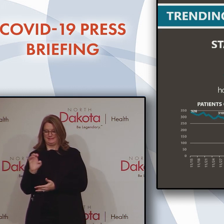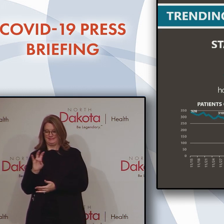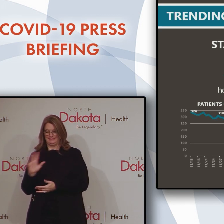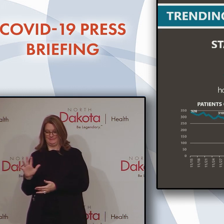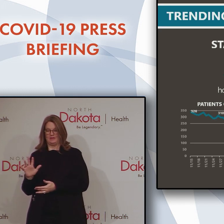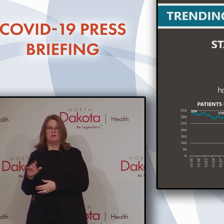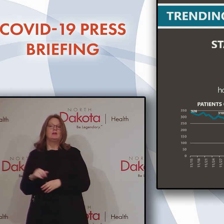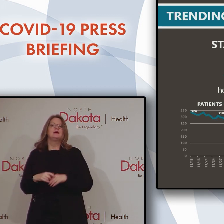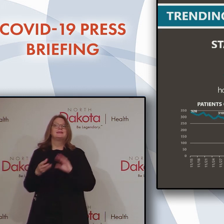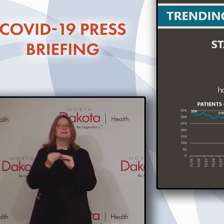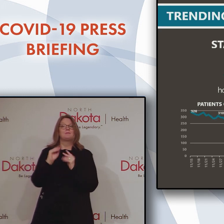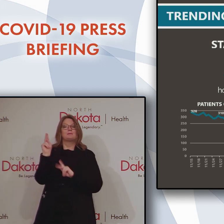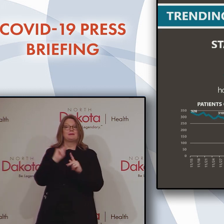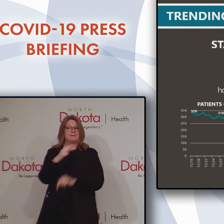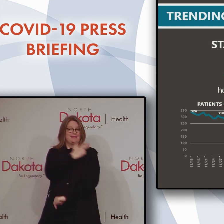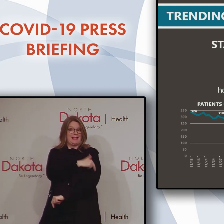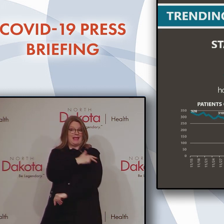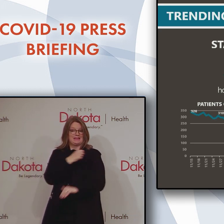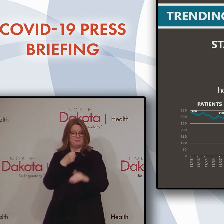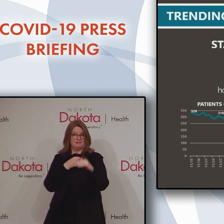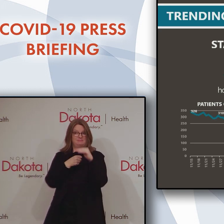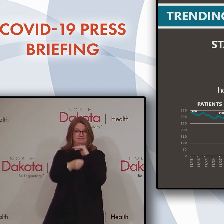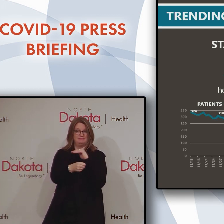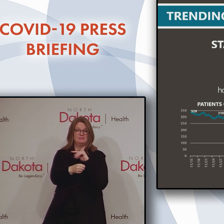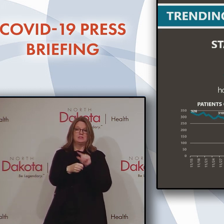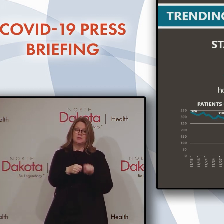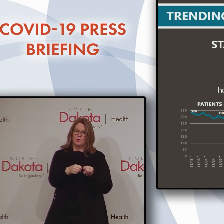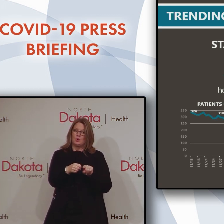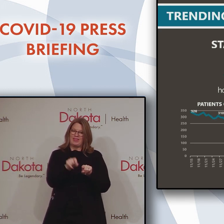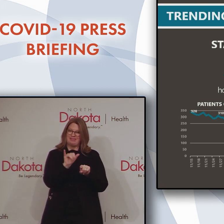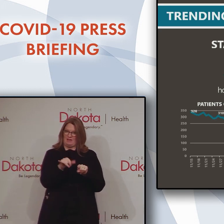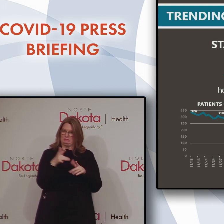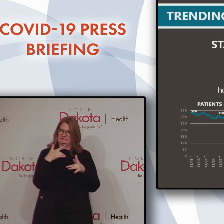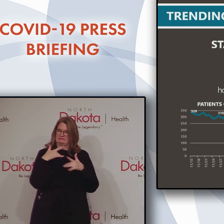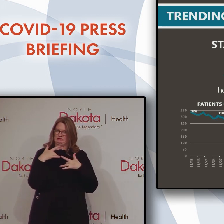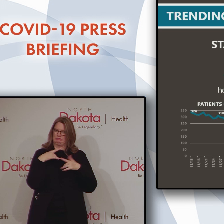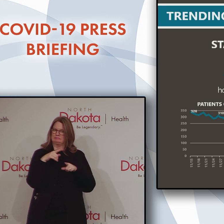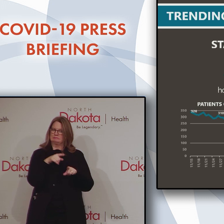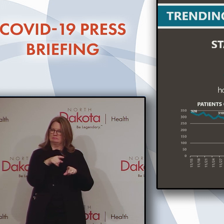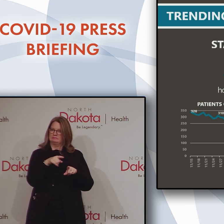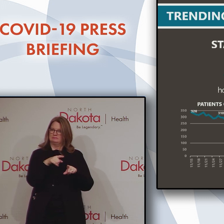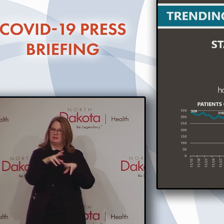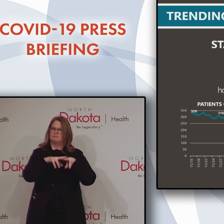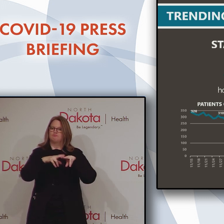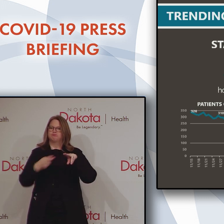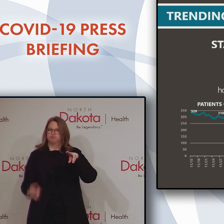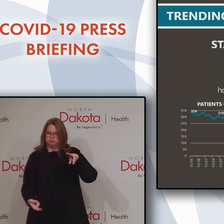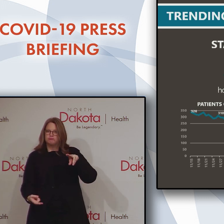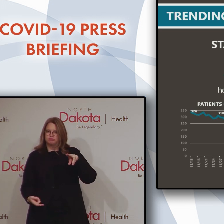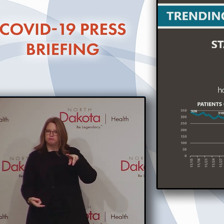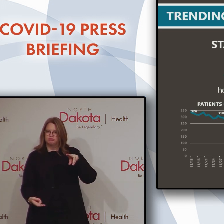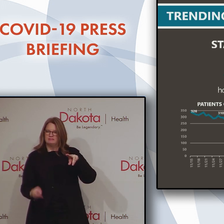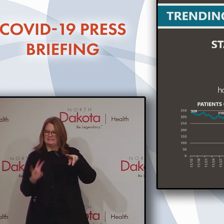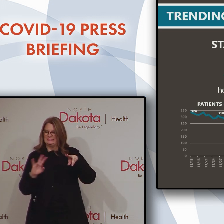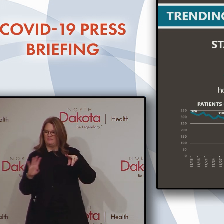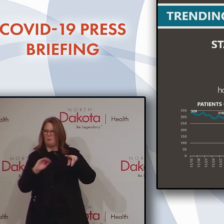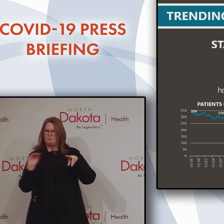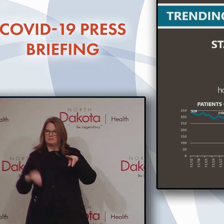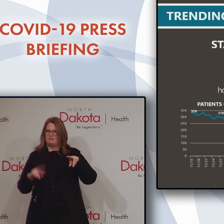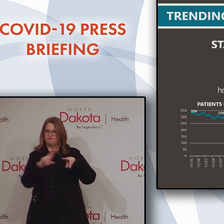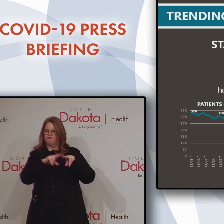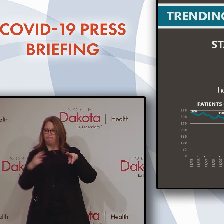1,675. Our hospitalizations, which were of grave concern at that time, have dropped by